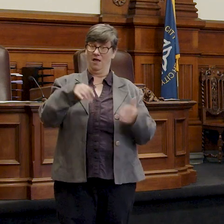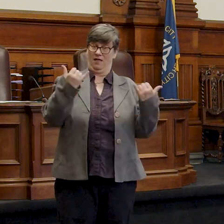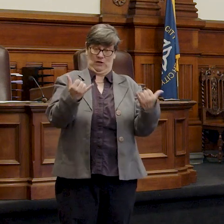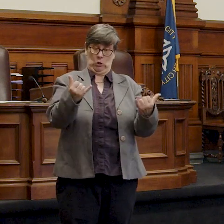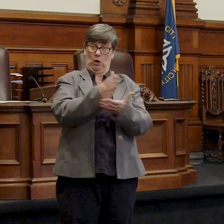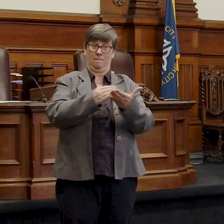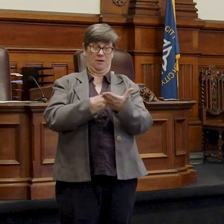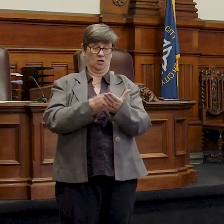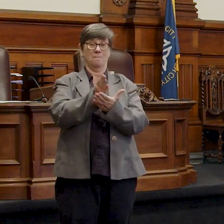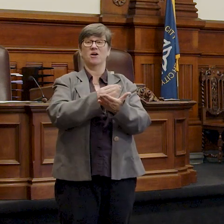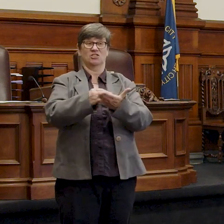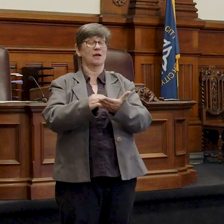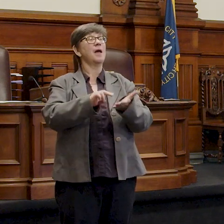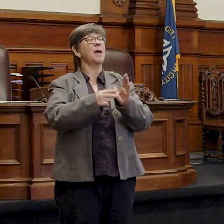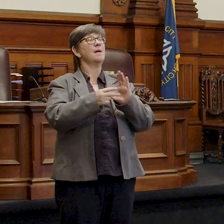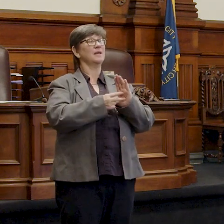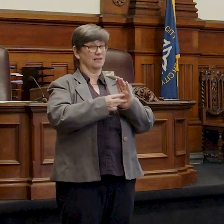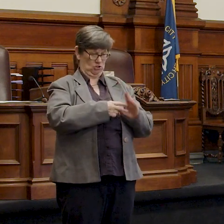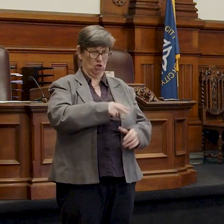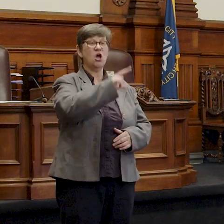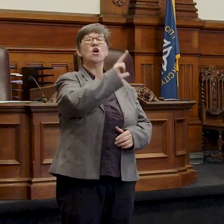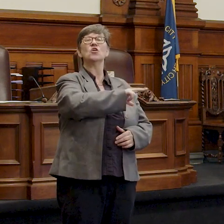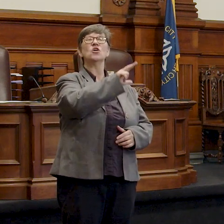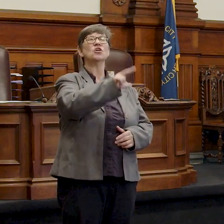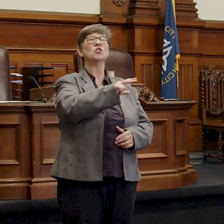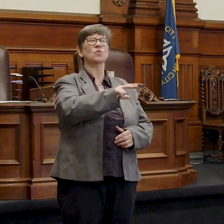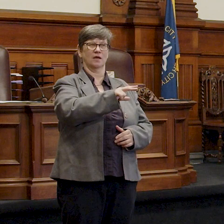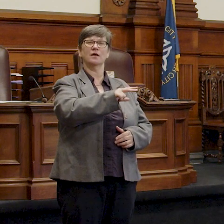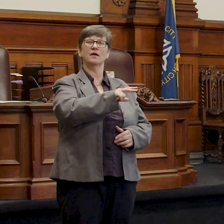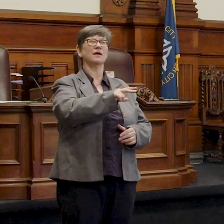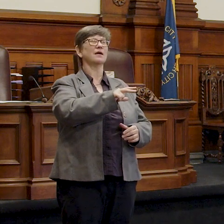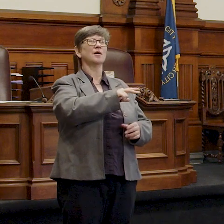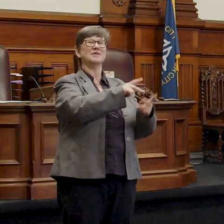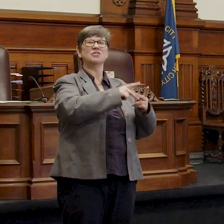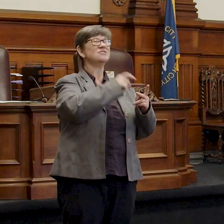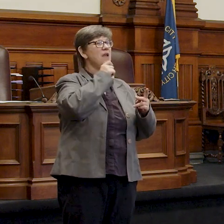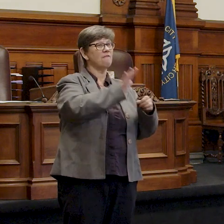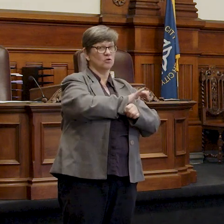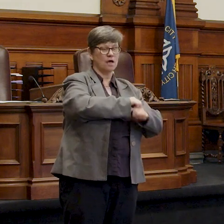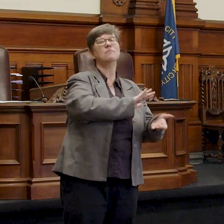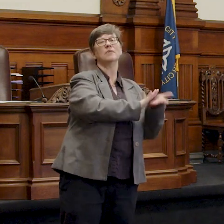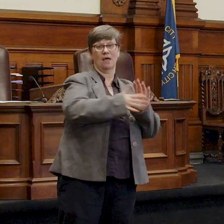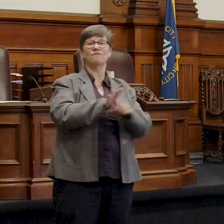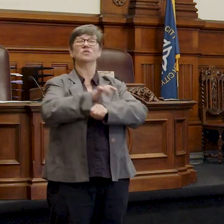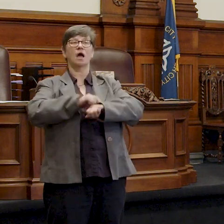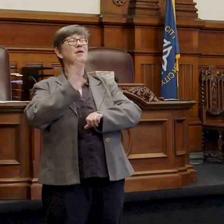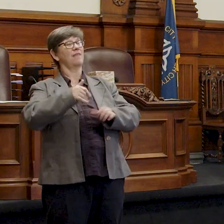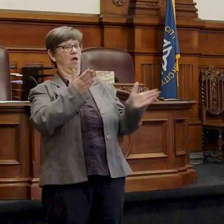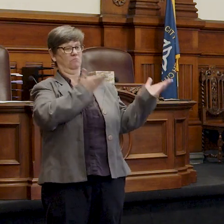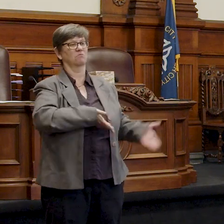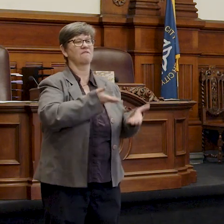of 33 less than full-time positions to permanent full-time, providing viable career paths for these city